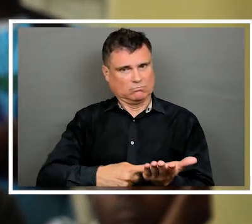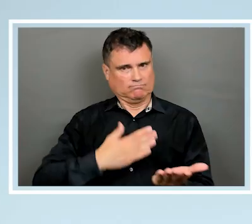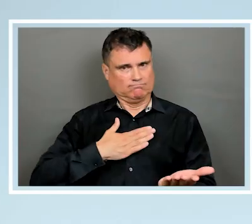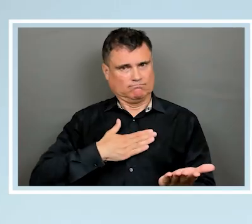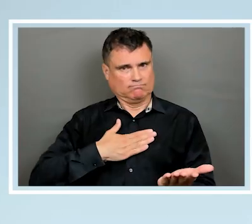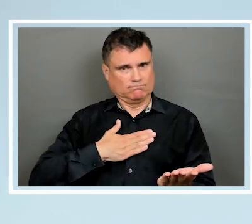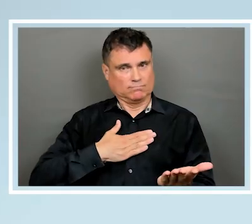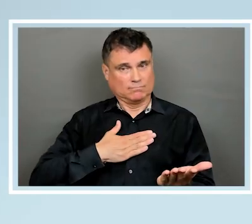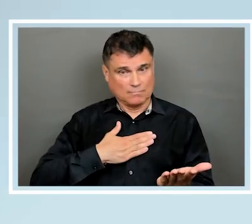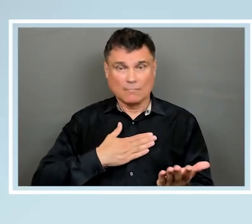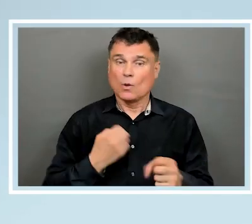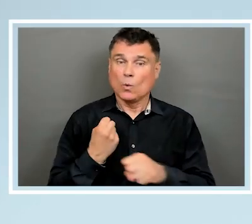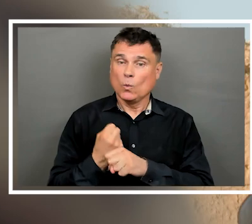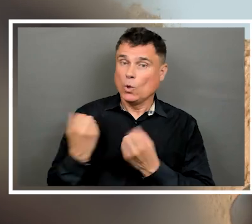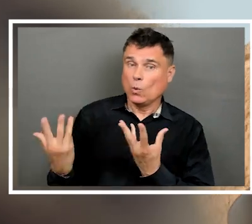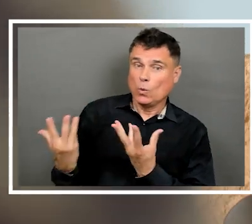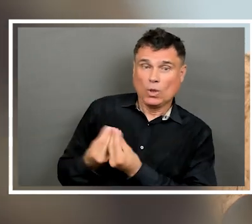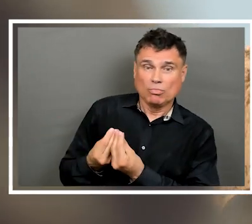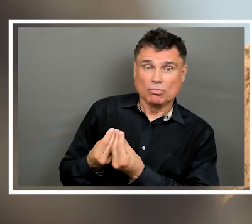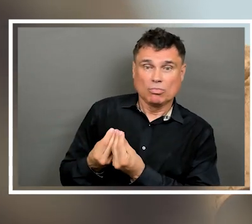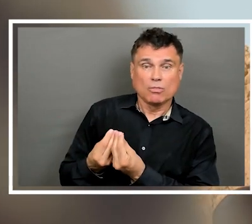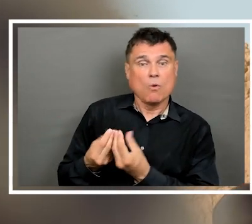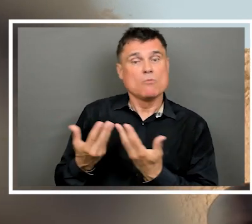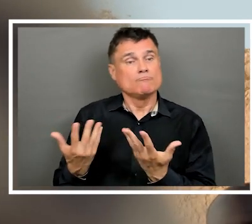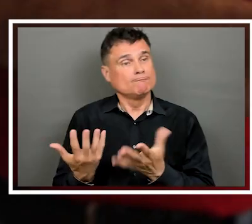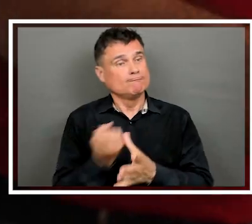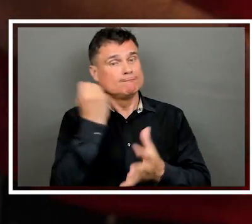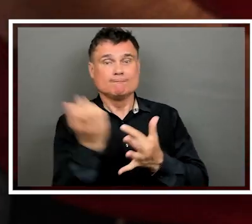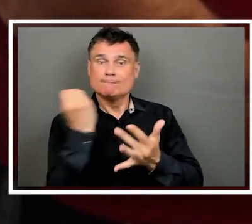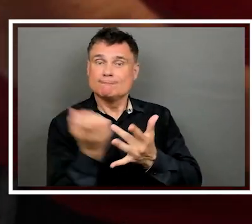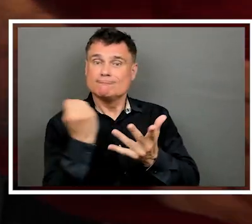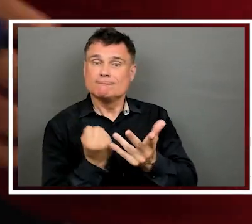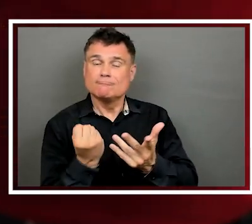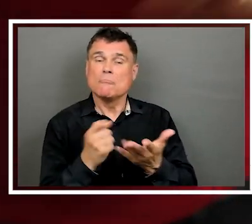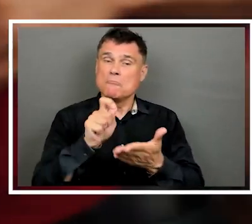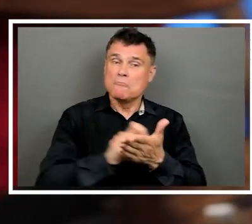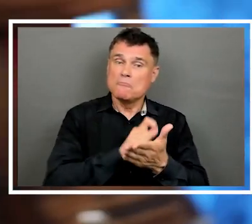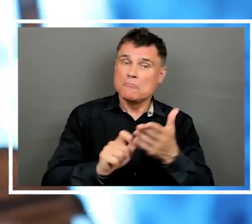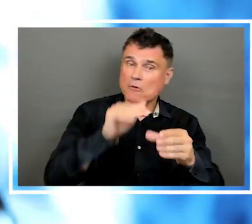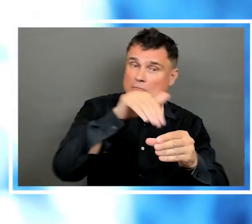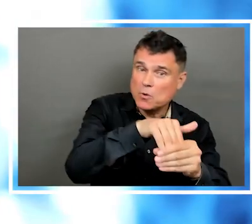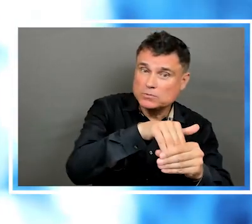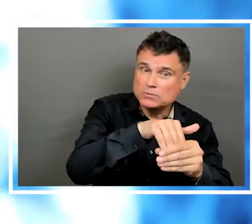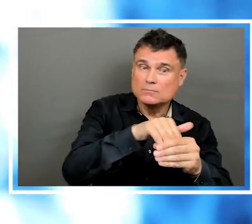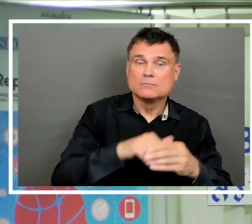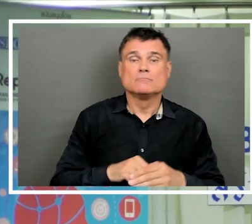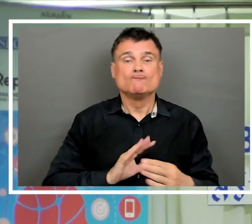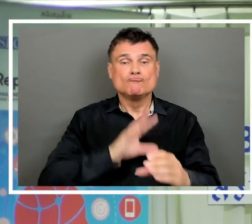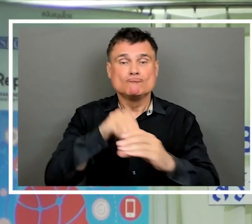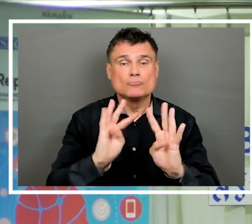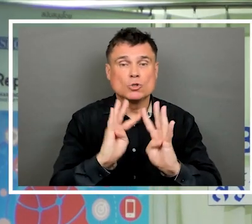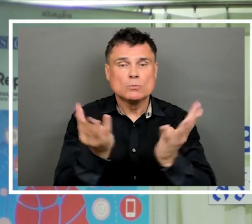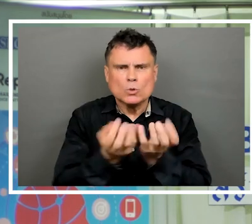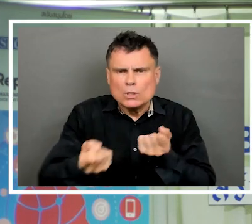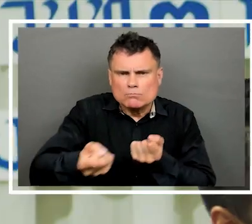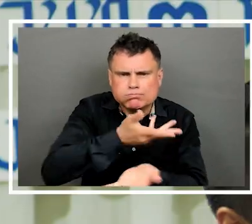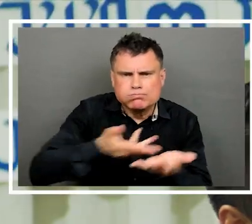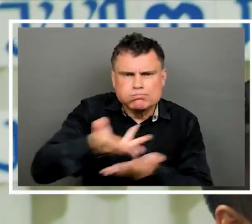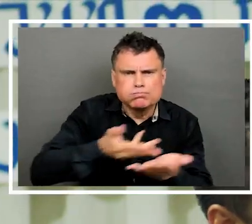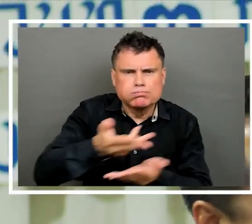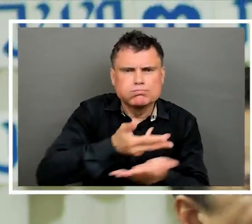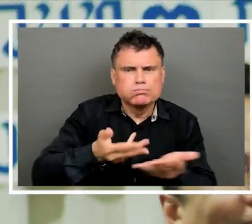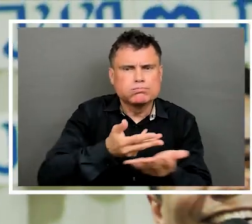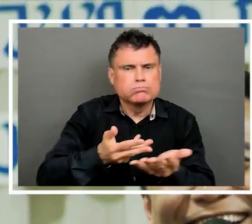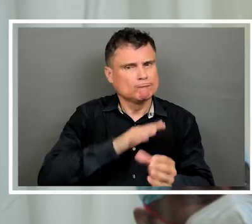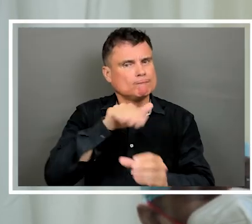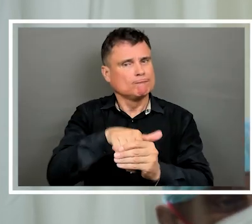do, and being able to work with others to achieve this. We vote in elections, we can participate in community meetings on